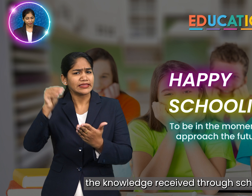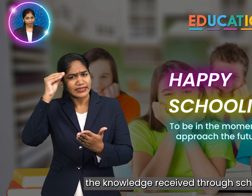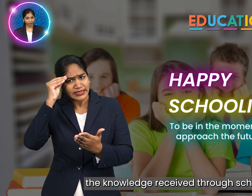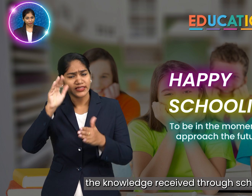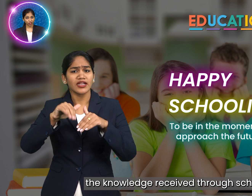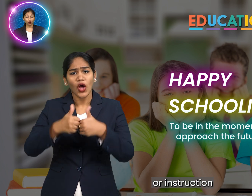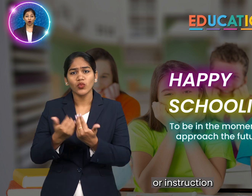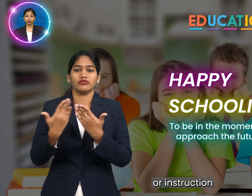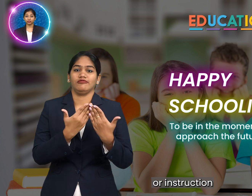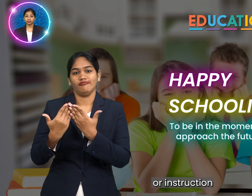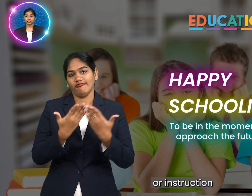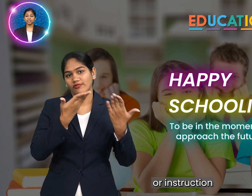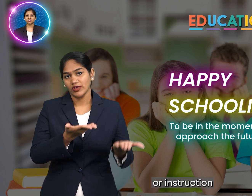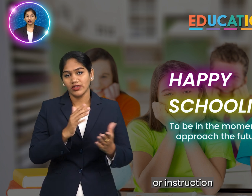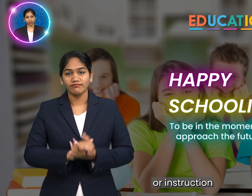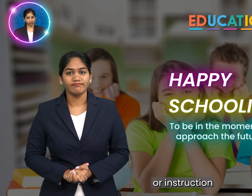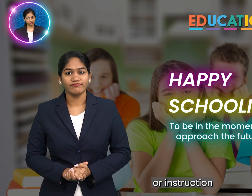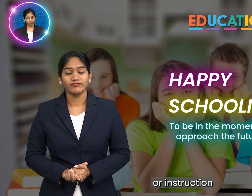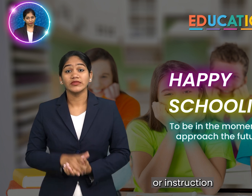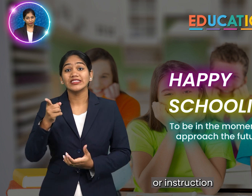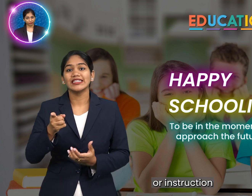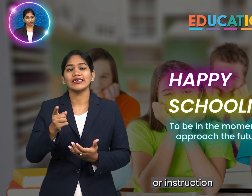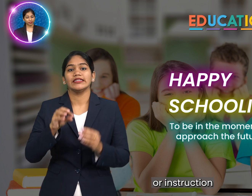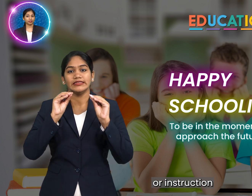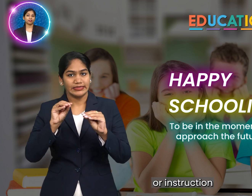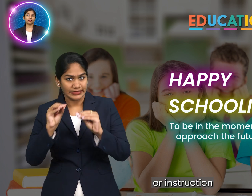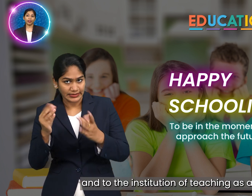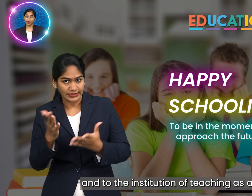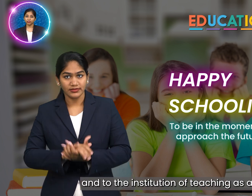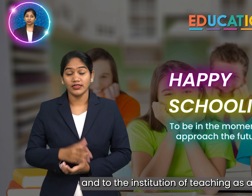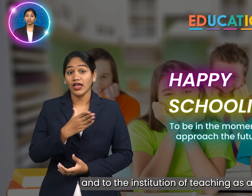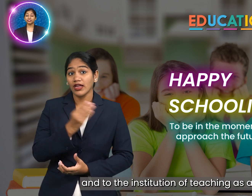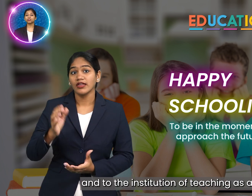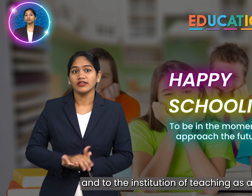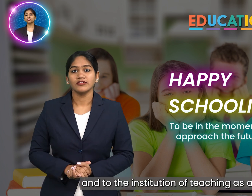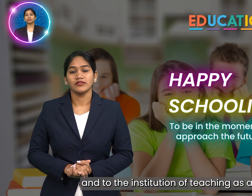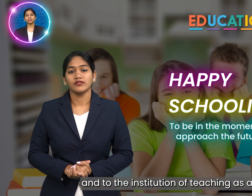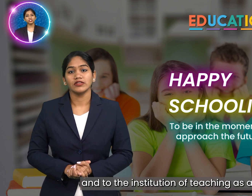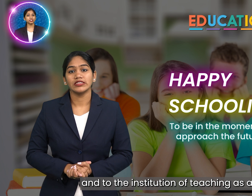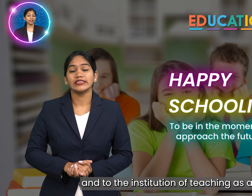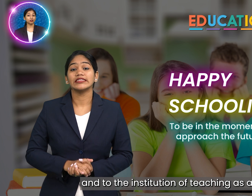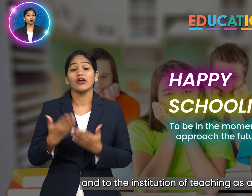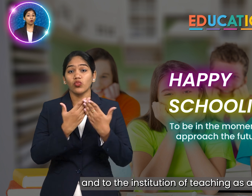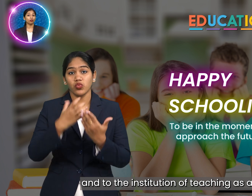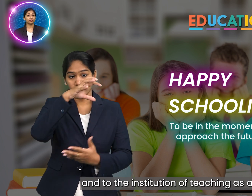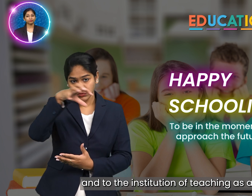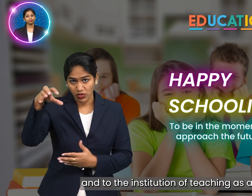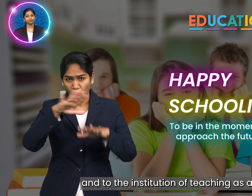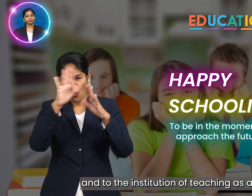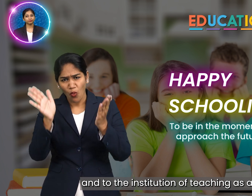schooling or instruction and to the institution of teaching as a